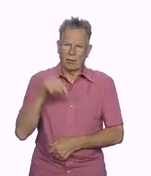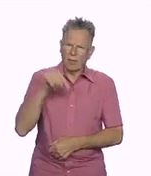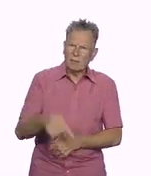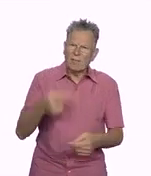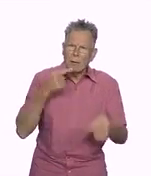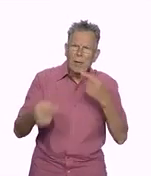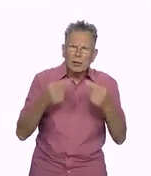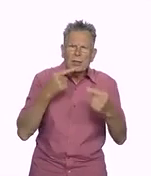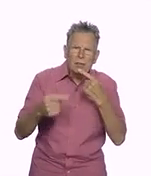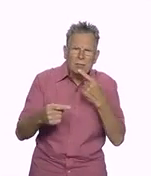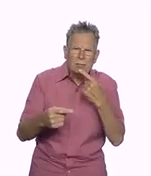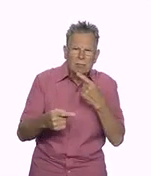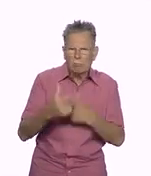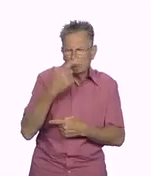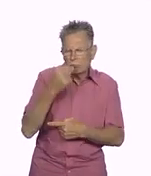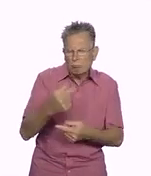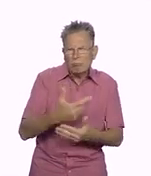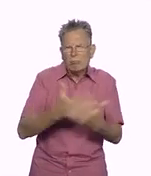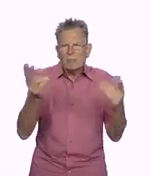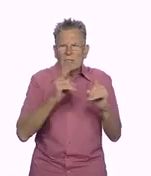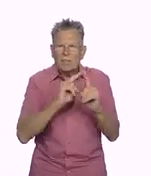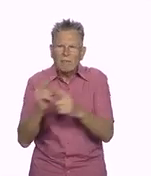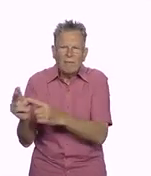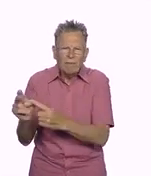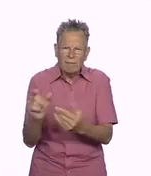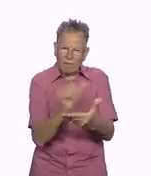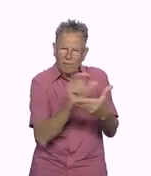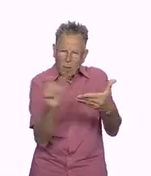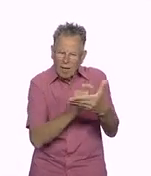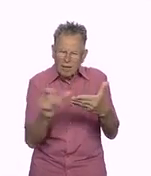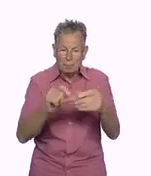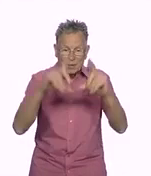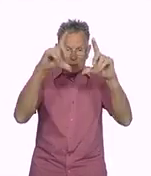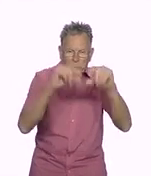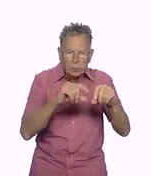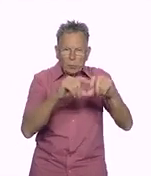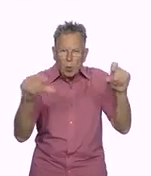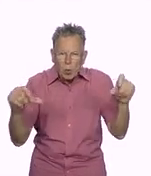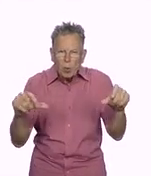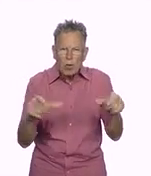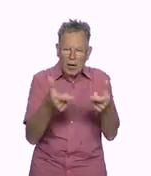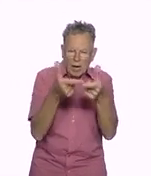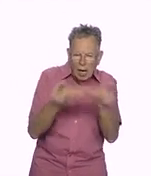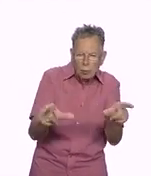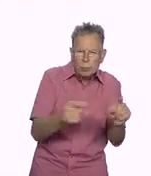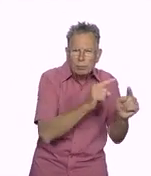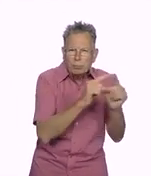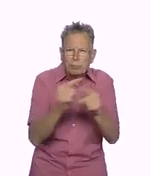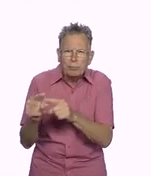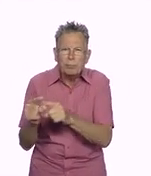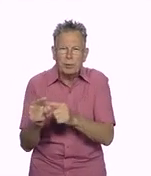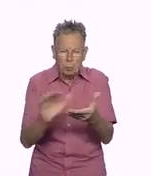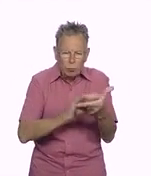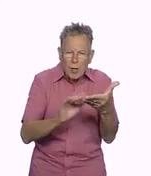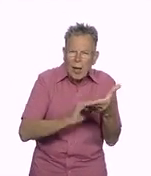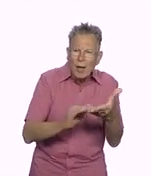This information can be made available in alternative formats or languages. To request an alternative